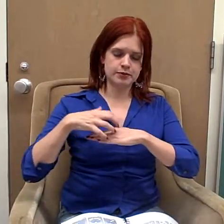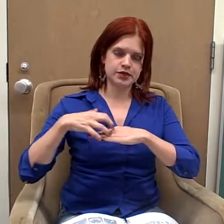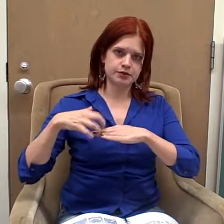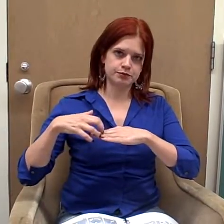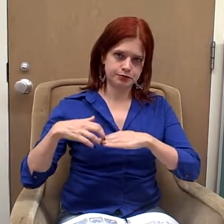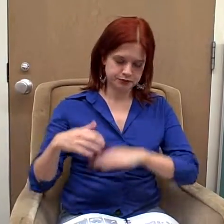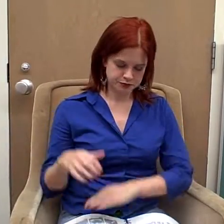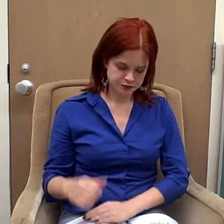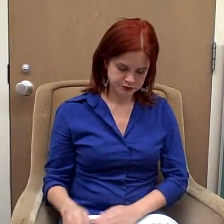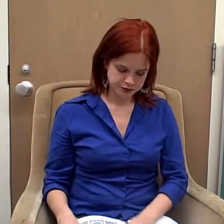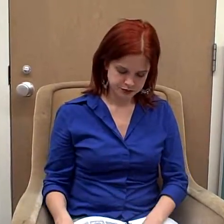Grapes.